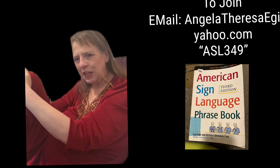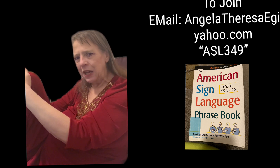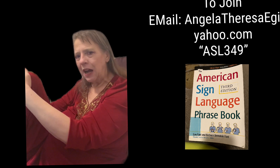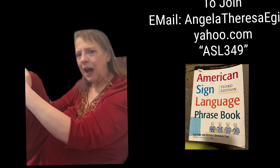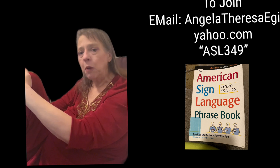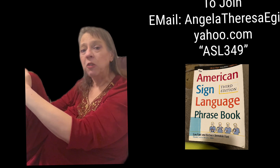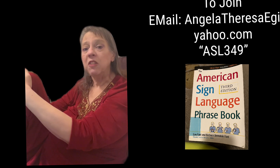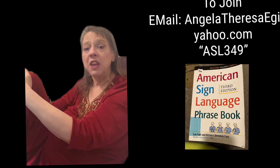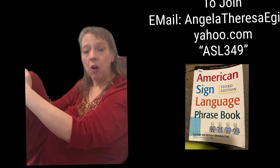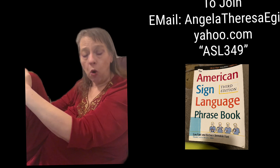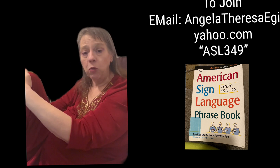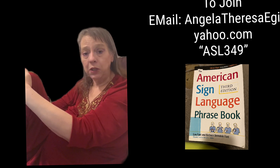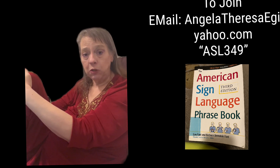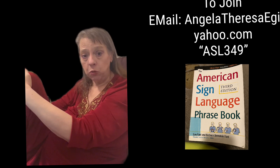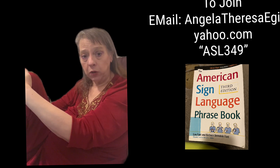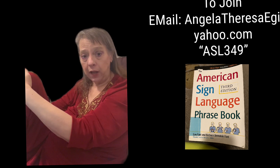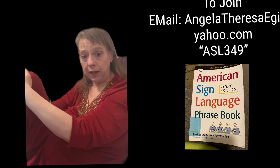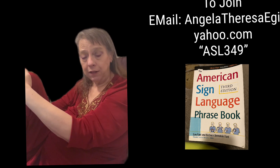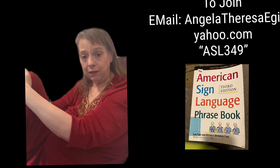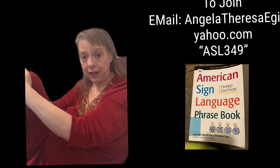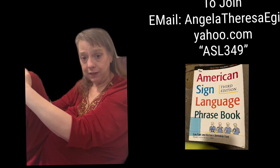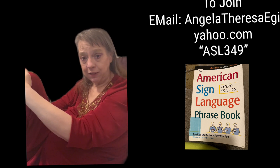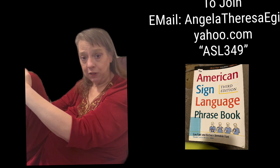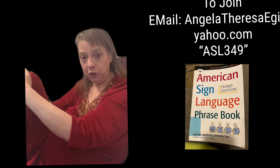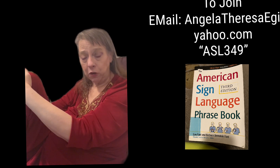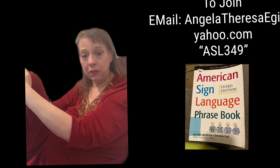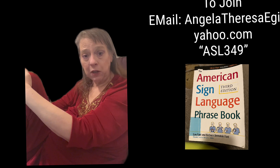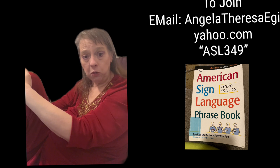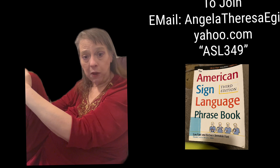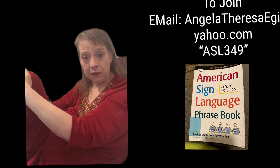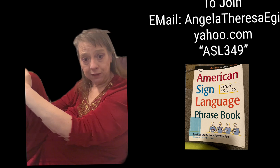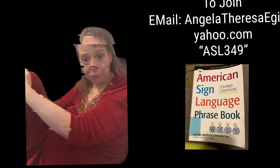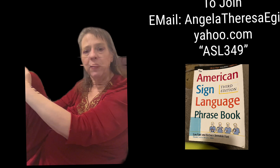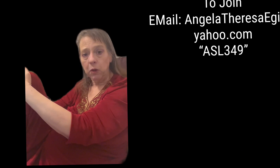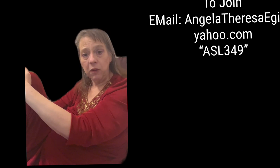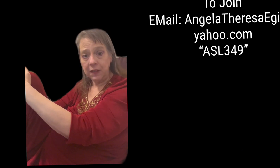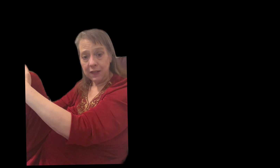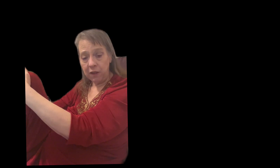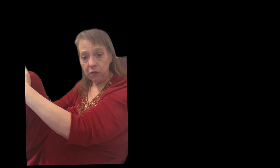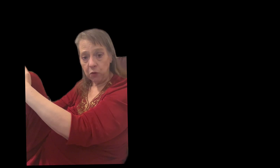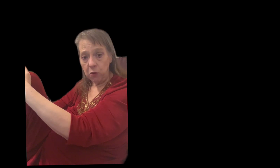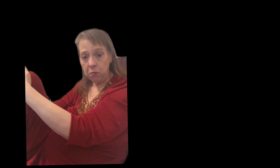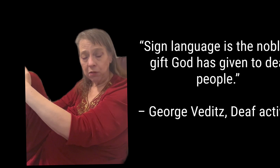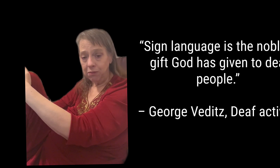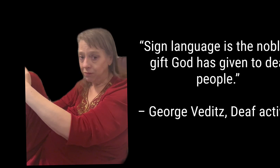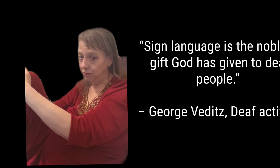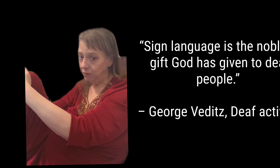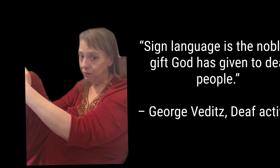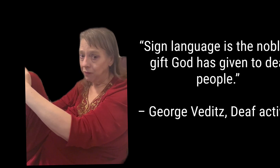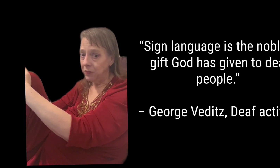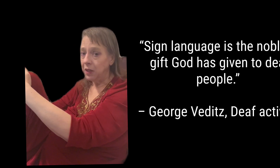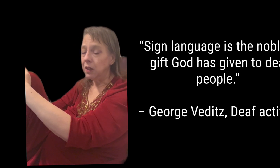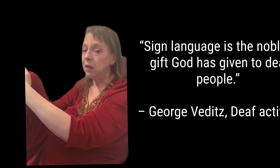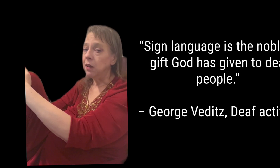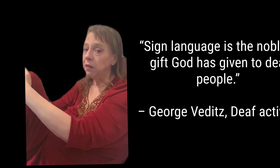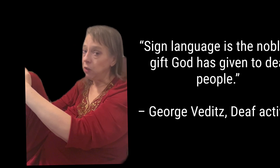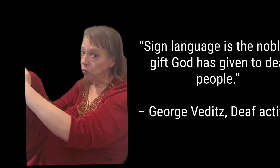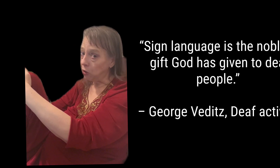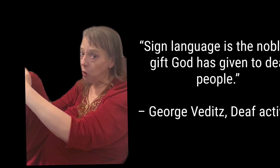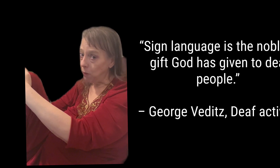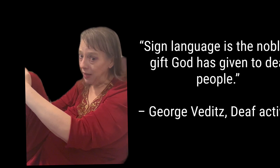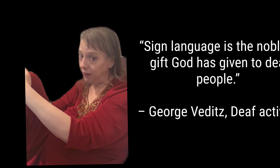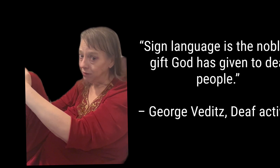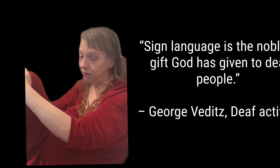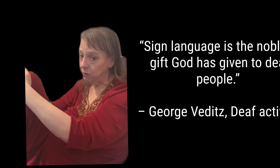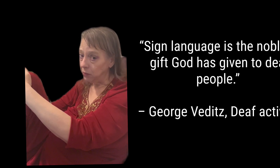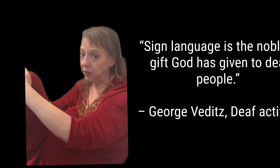City. I was the only tour guide licensed in New York that knew ASL. When there was a deaf group, they used to